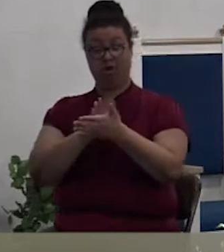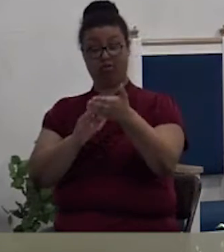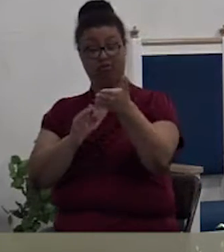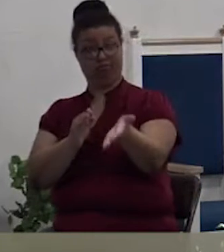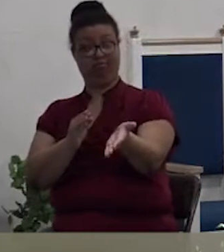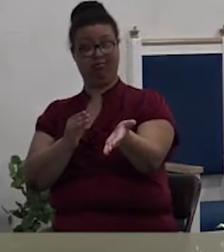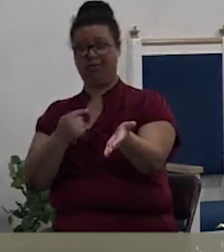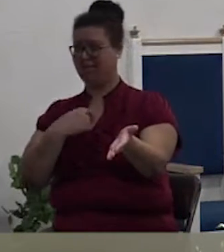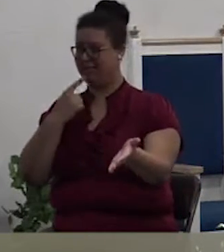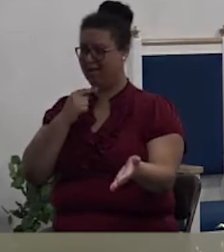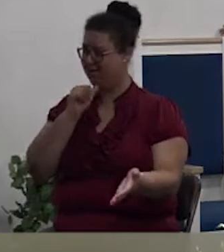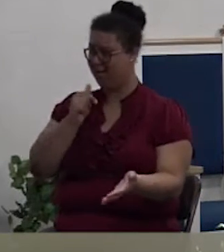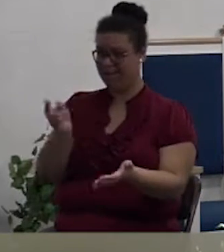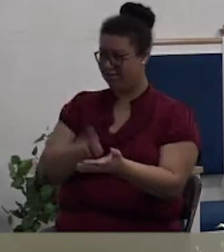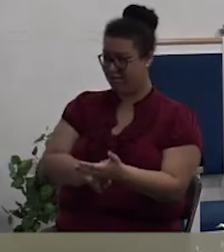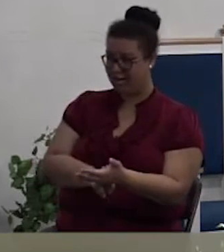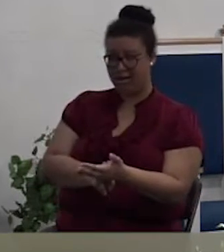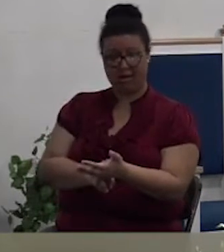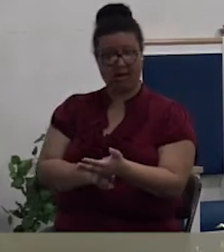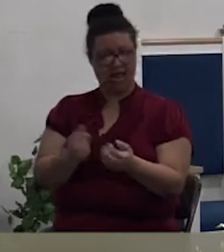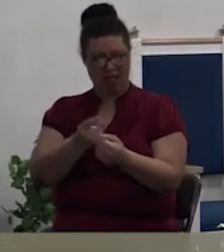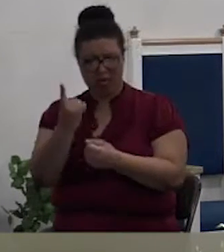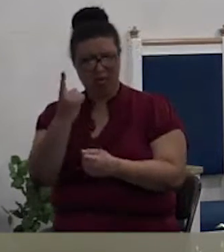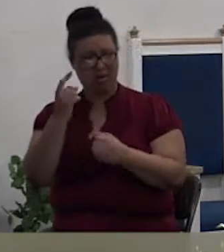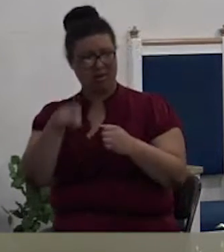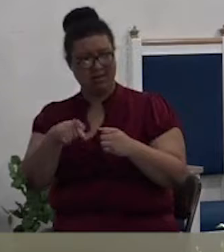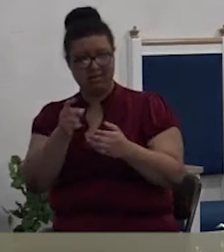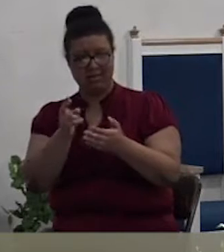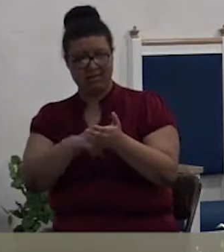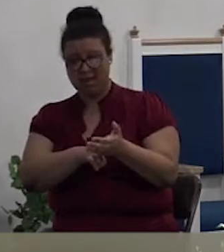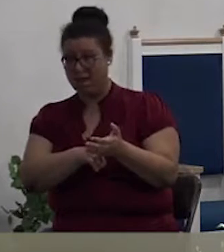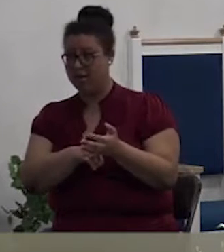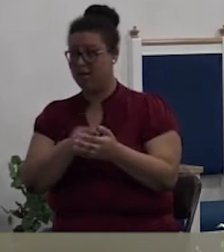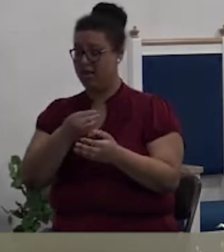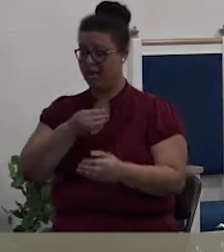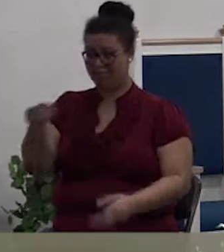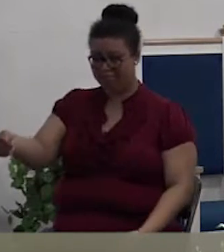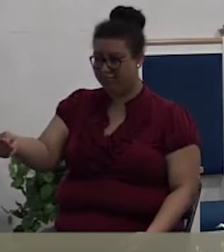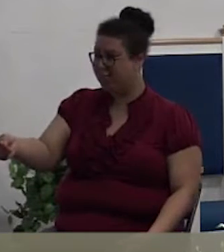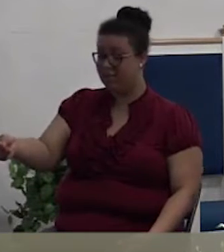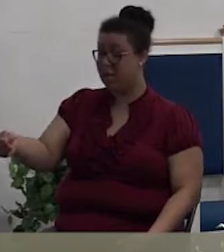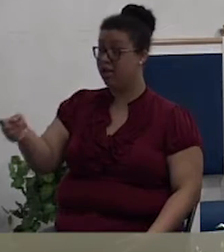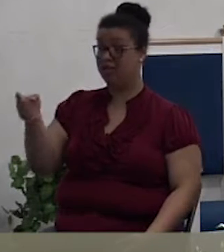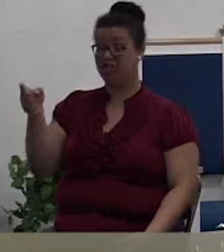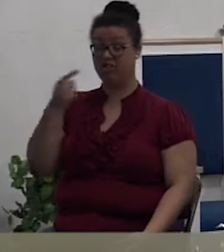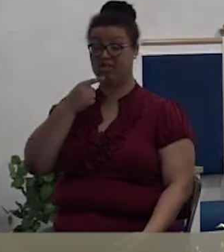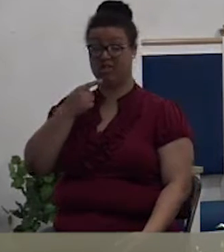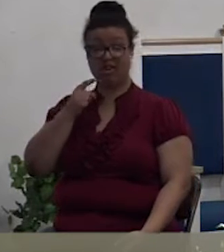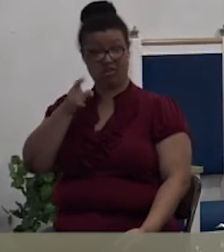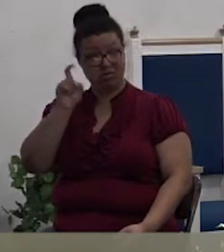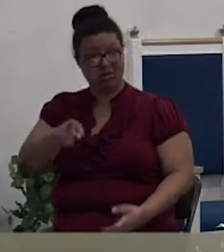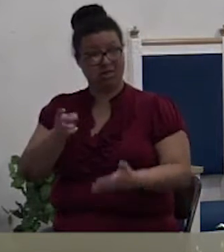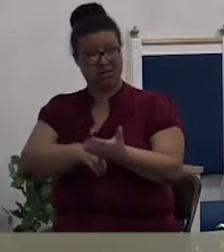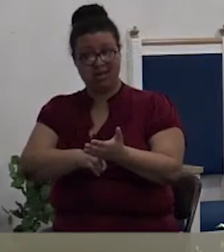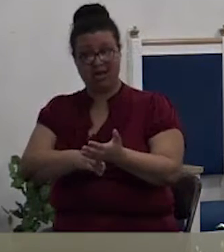Well, everybody has to sign it. I said, I'm not signing it. And I handed it back to her, and she said, no, you got to sign it. I said, I just won't come to the